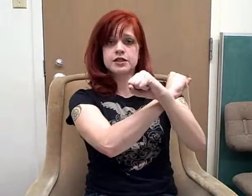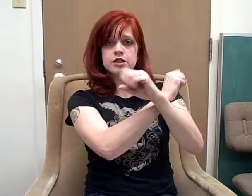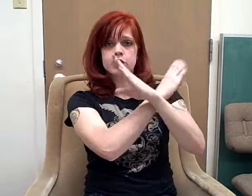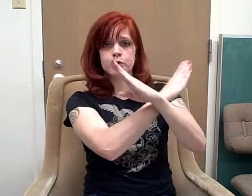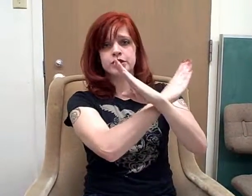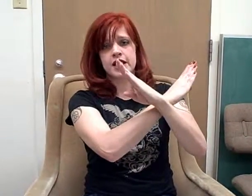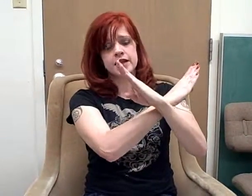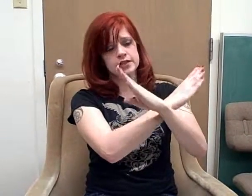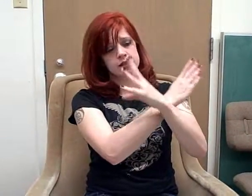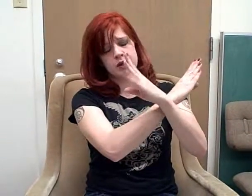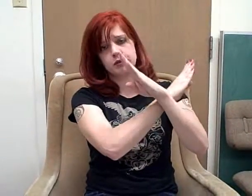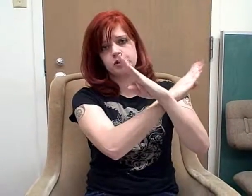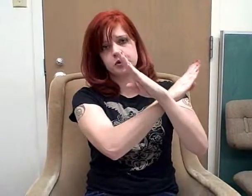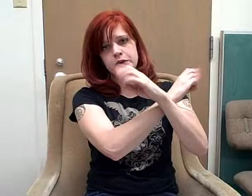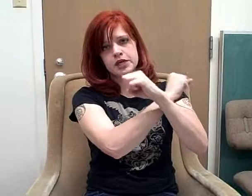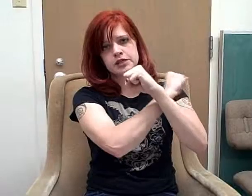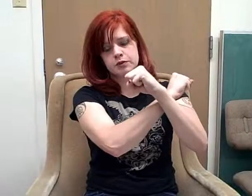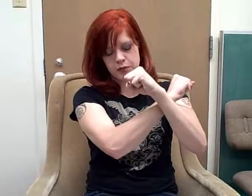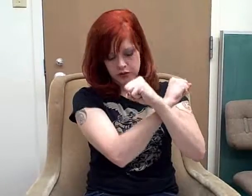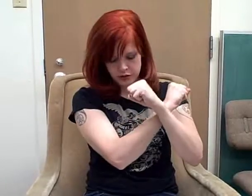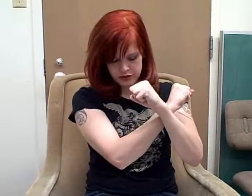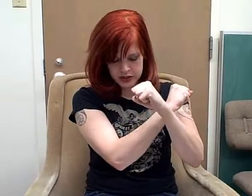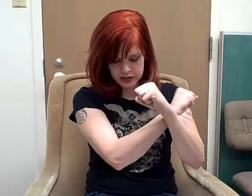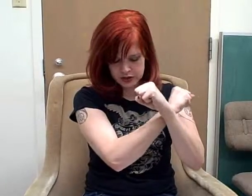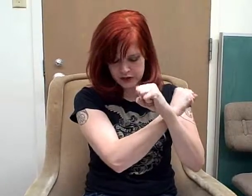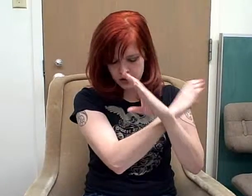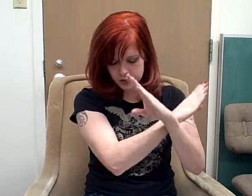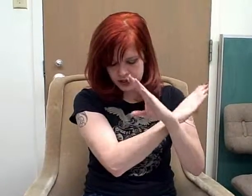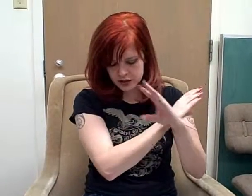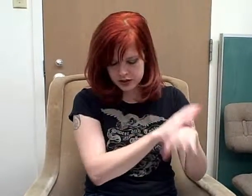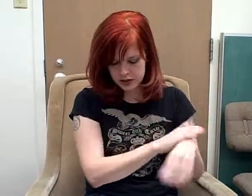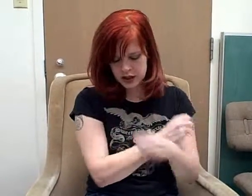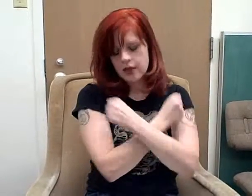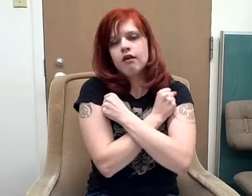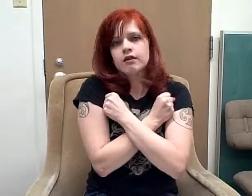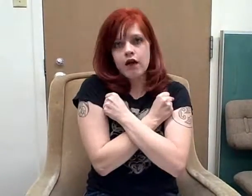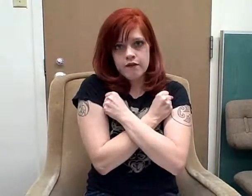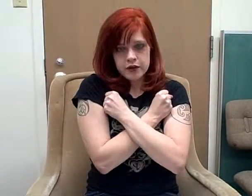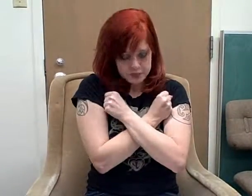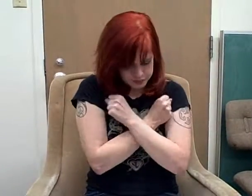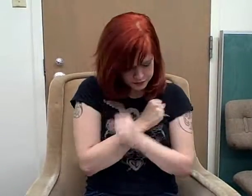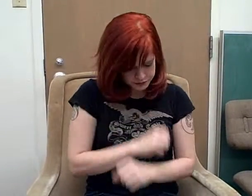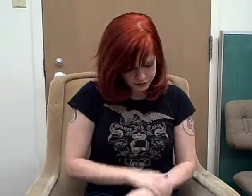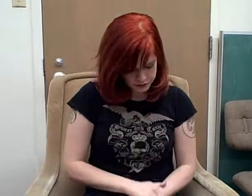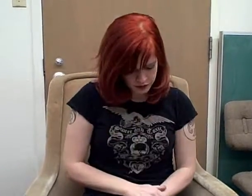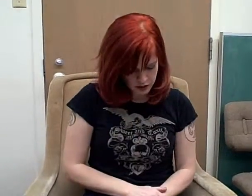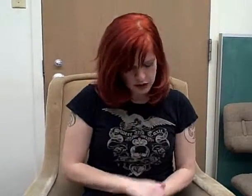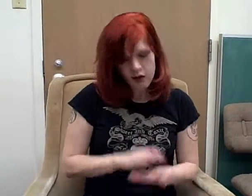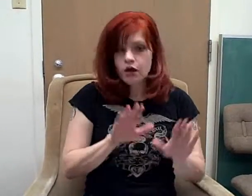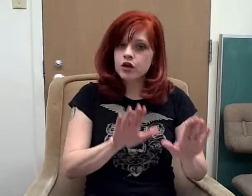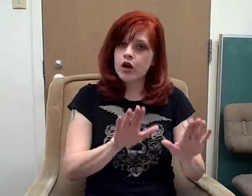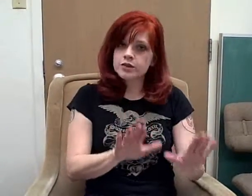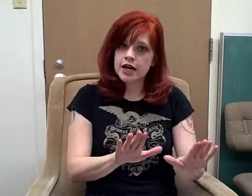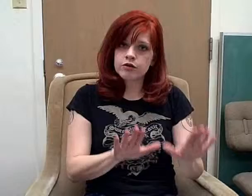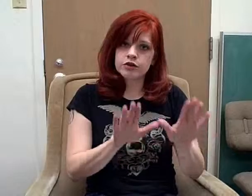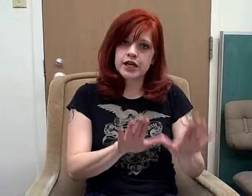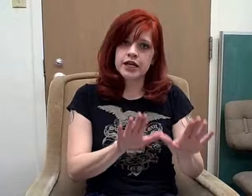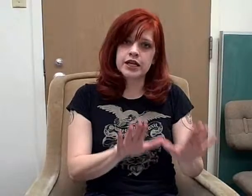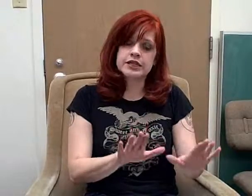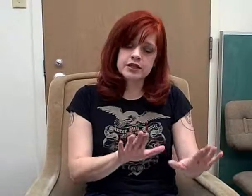Defend or protect, some people do it with B's, some people do it with fists, defend or protect. Love. Calm down or take it easy,